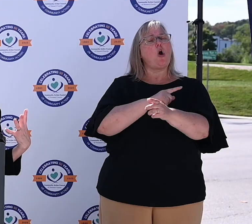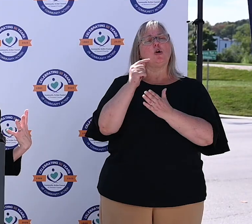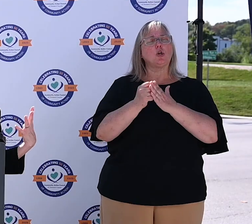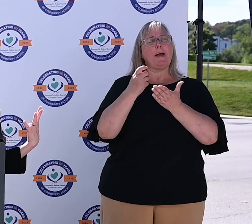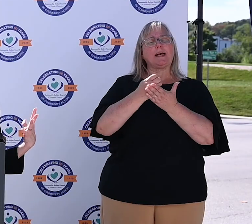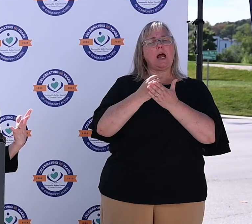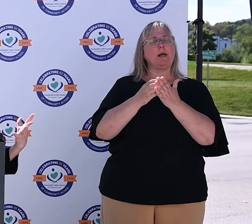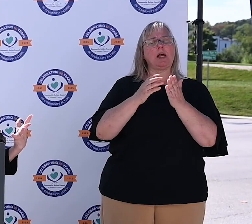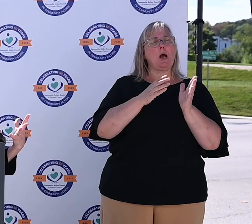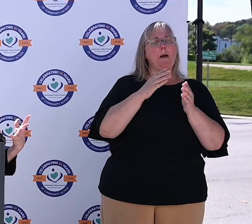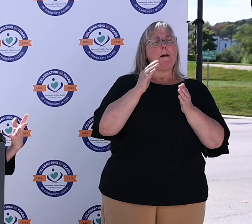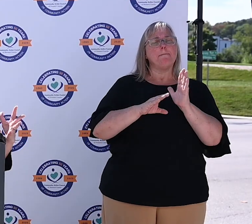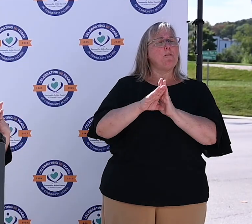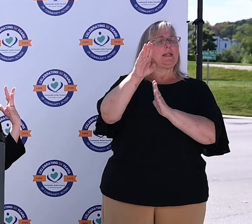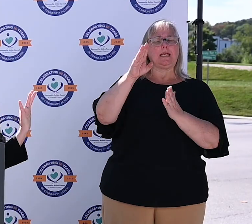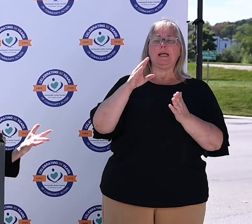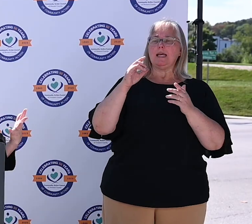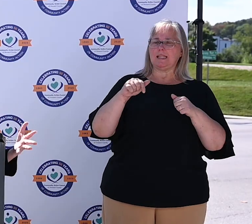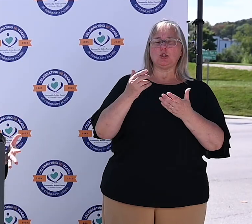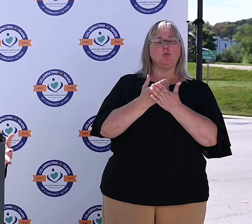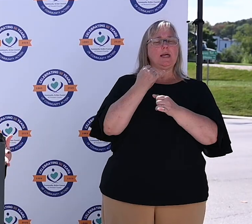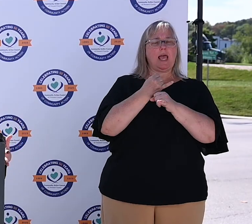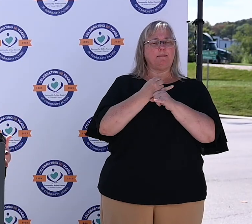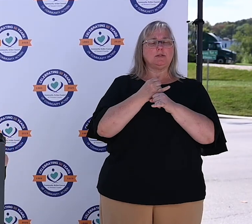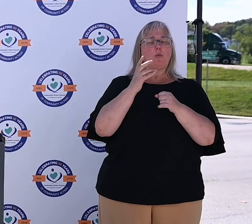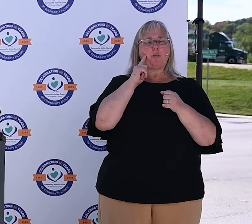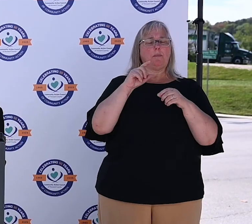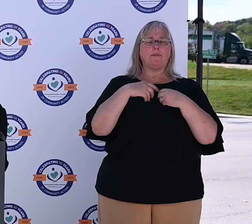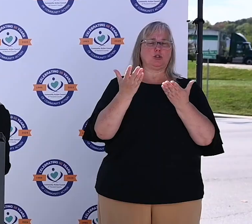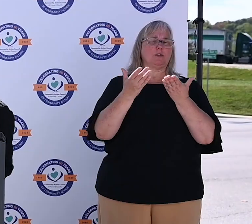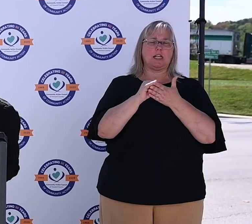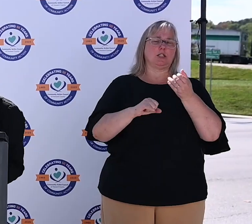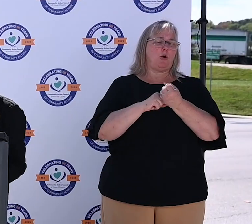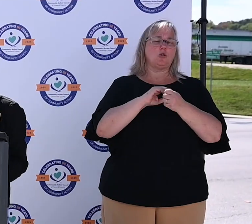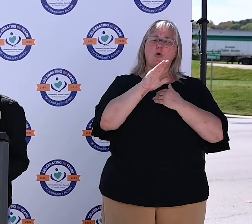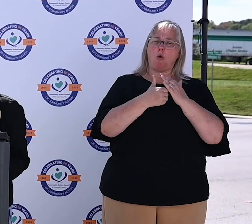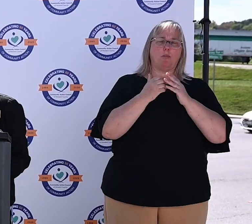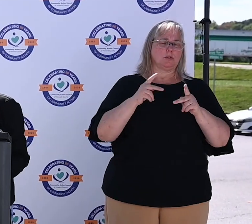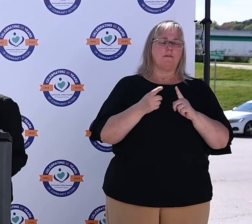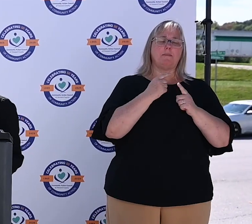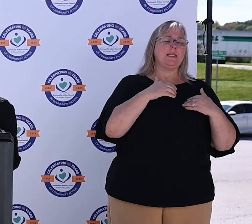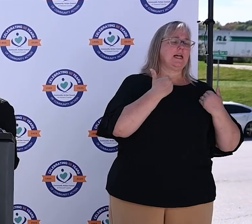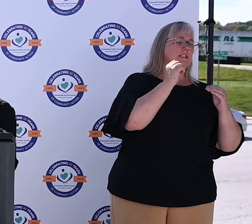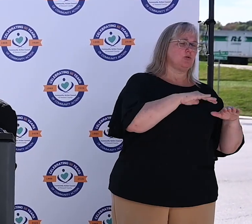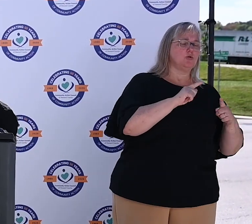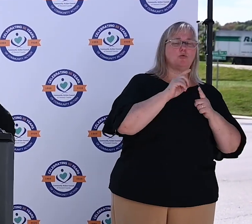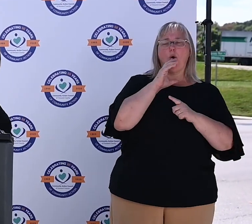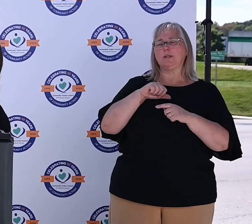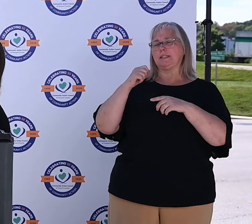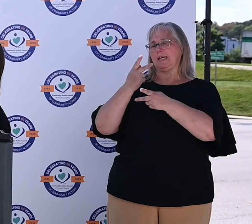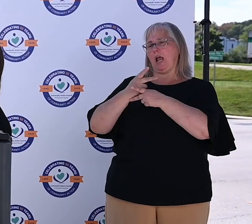new campus will connect services in a way that supports the whole person, from the youngest children to the oldest caregivers. To